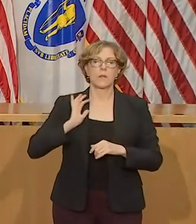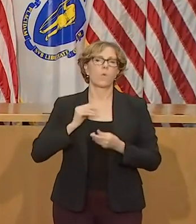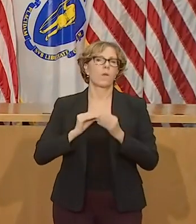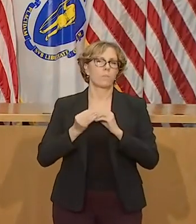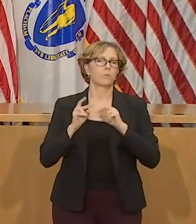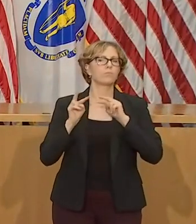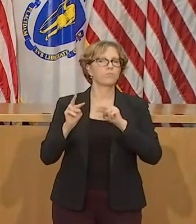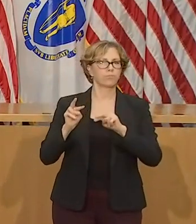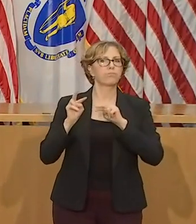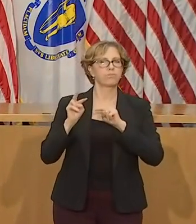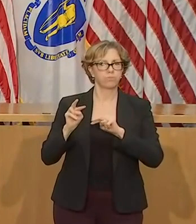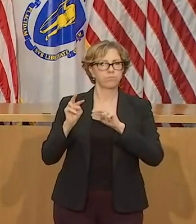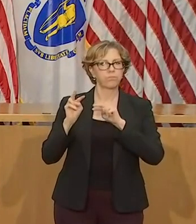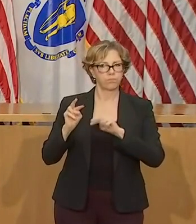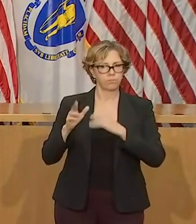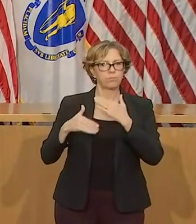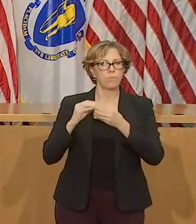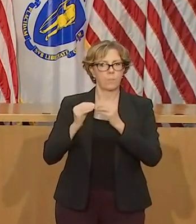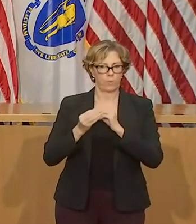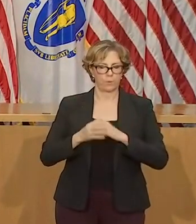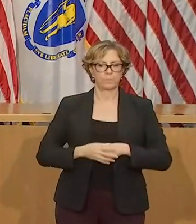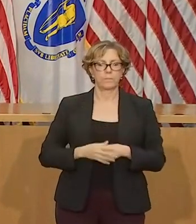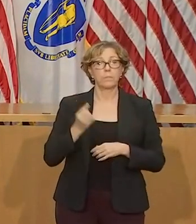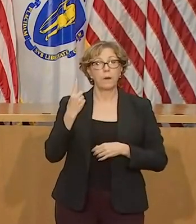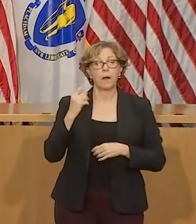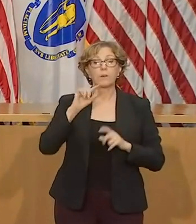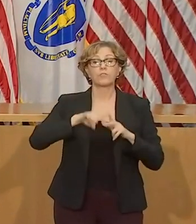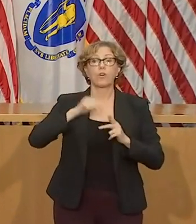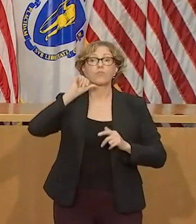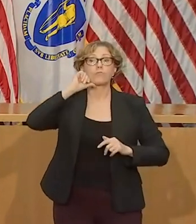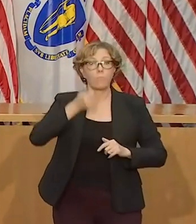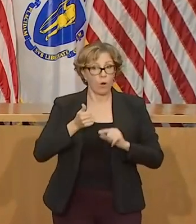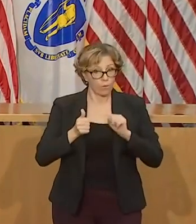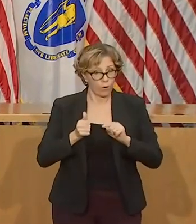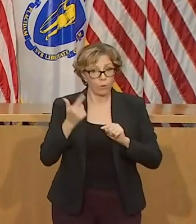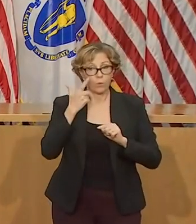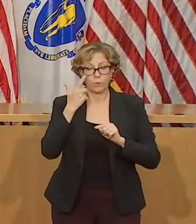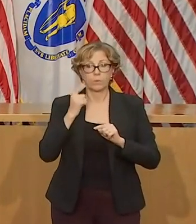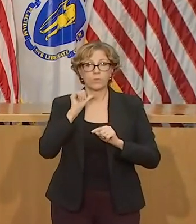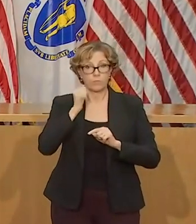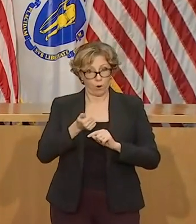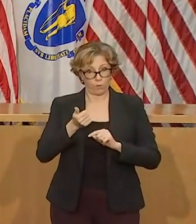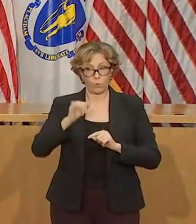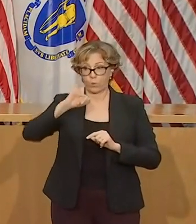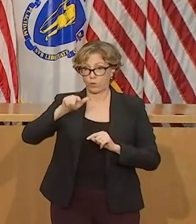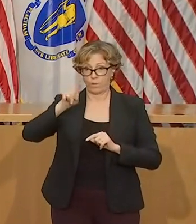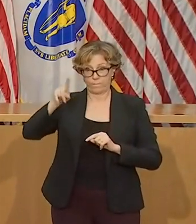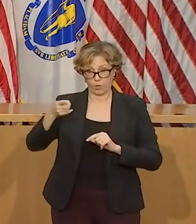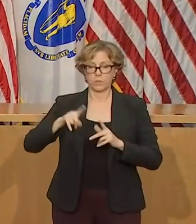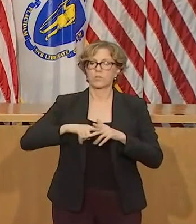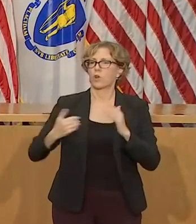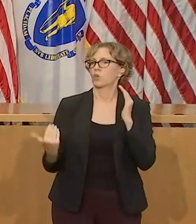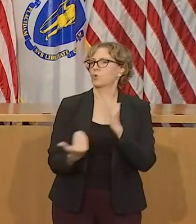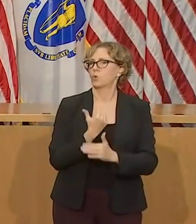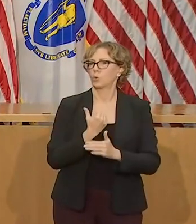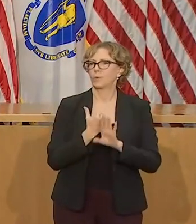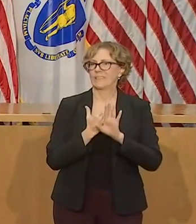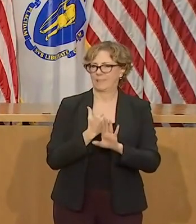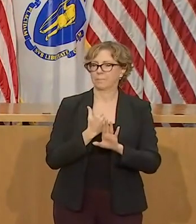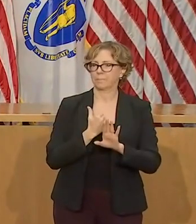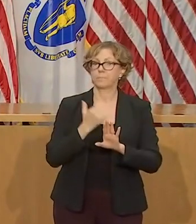travel guidance. Effective July 1st, all travelers arriving to Massachusetts, including Massachusetts